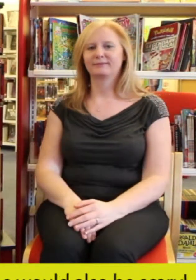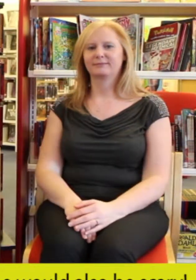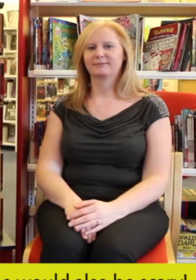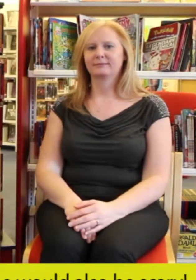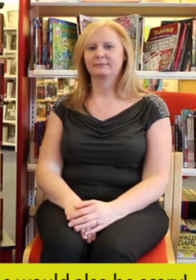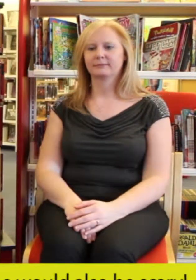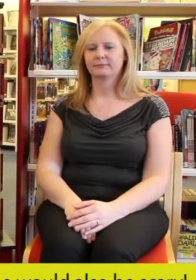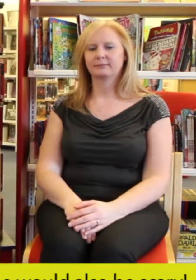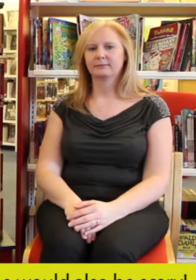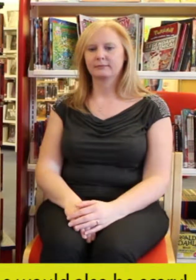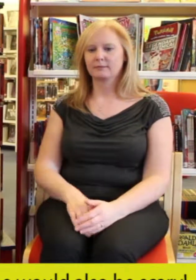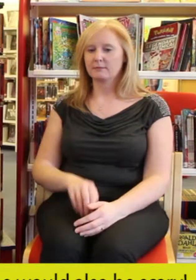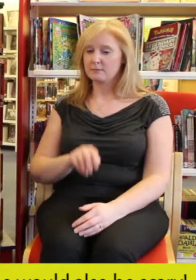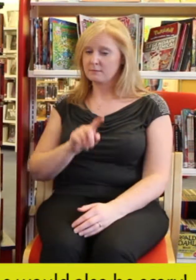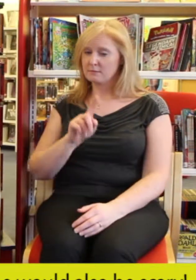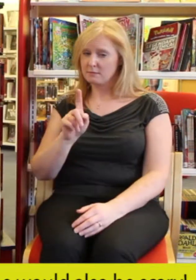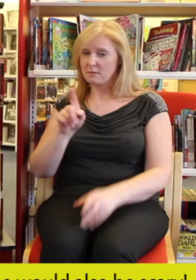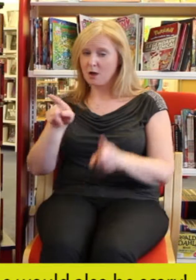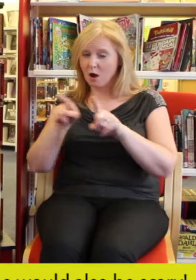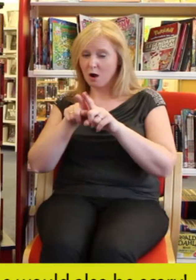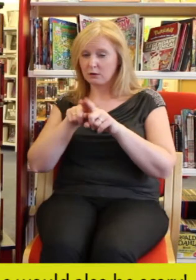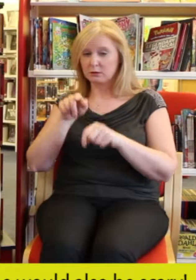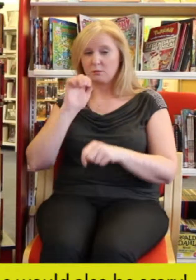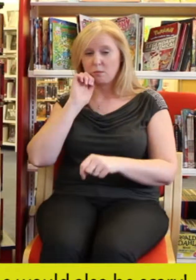But he would also be scary.